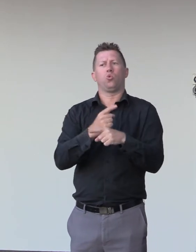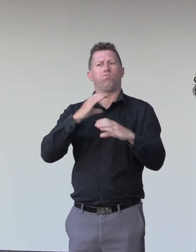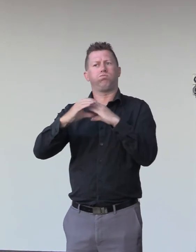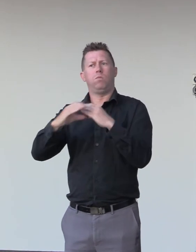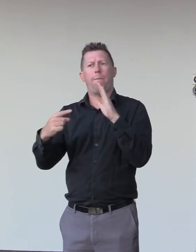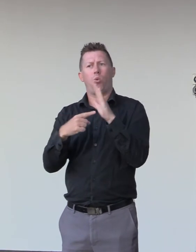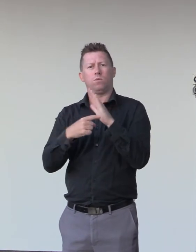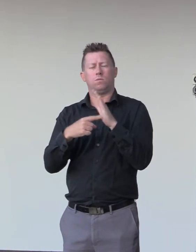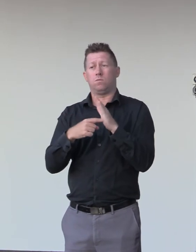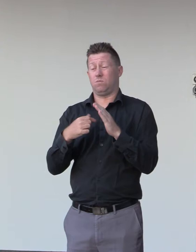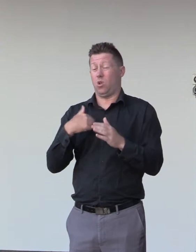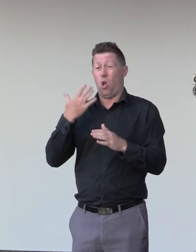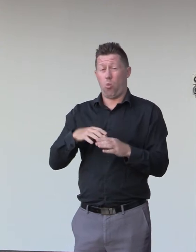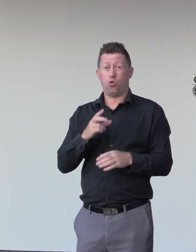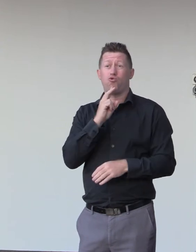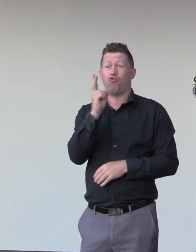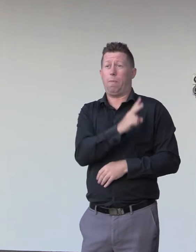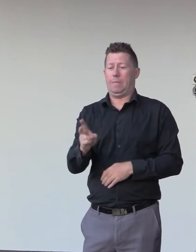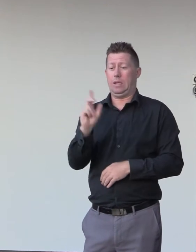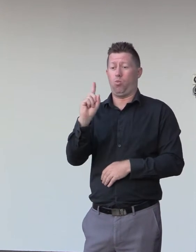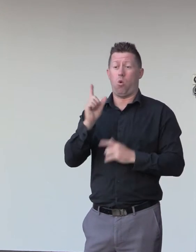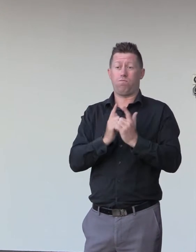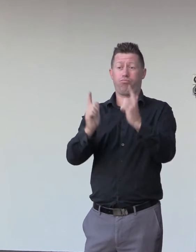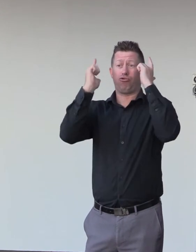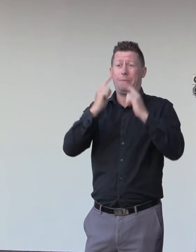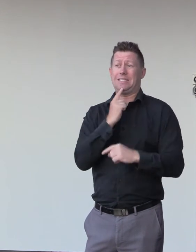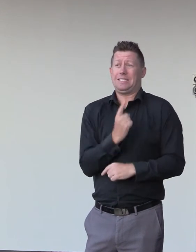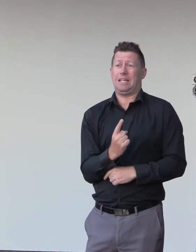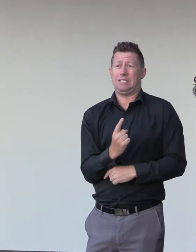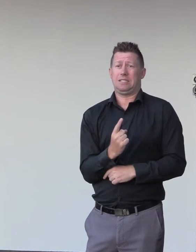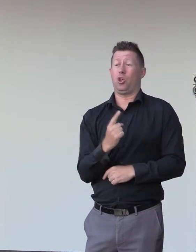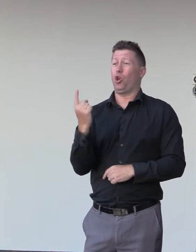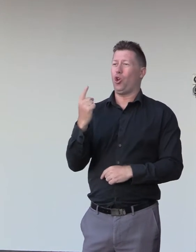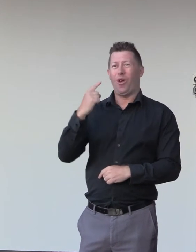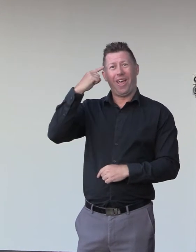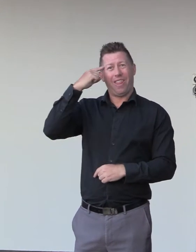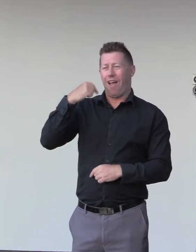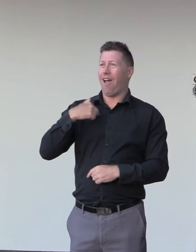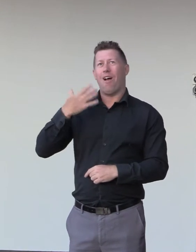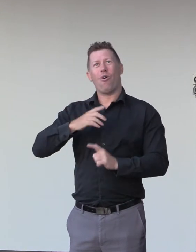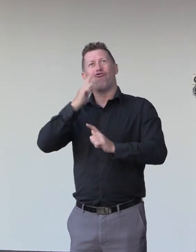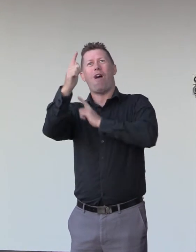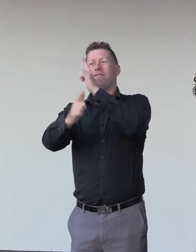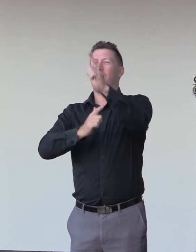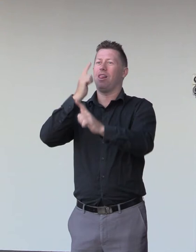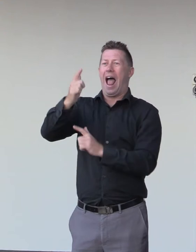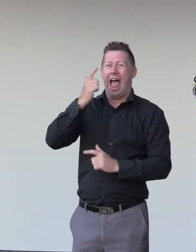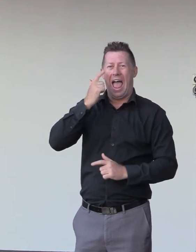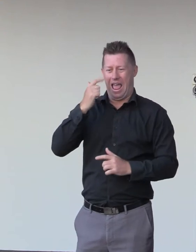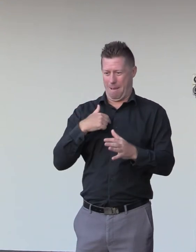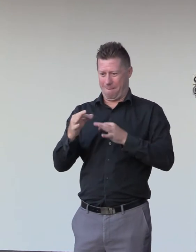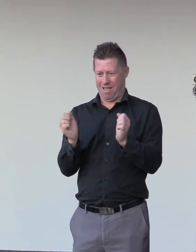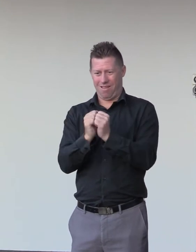reiterate the Premier's message to those that would want to travel to the northern parts of the state.